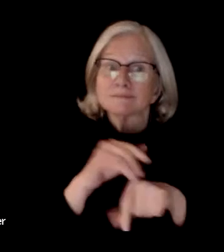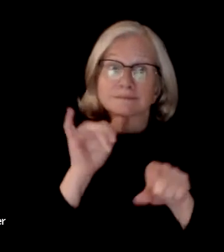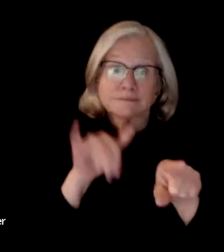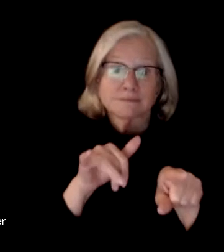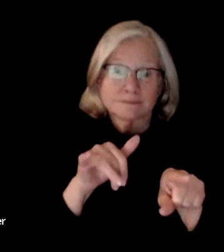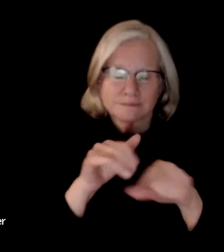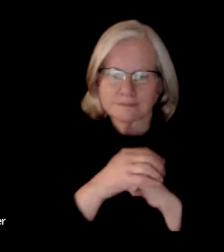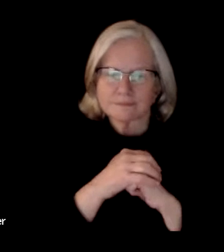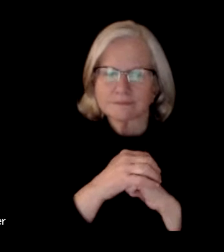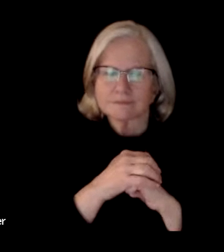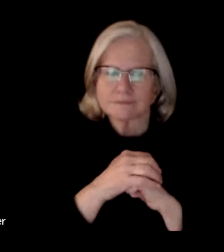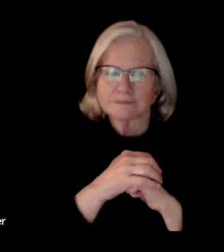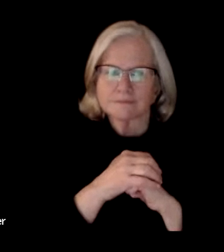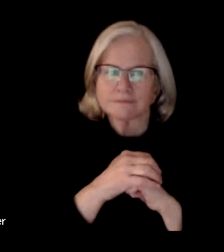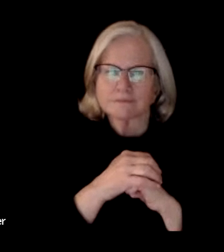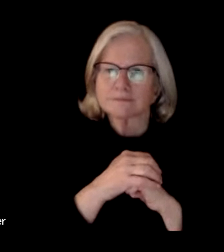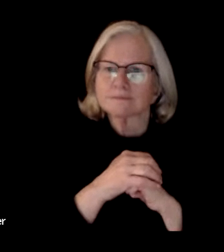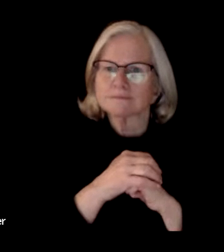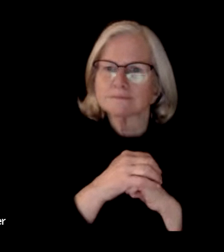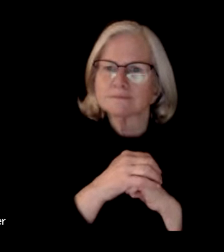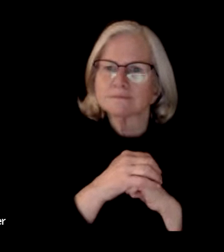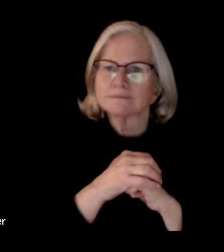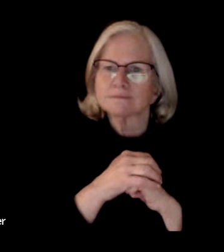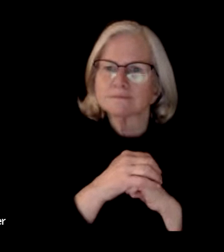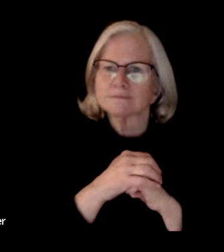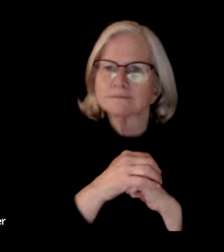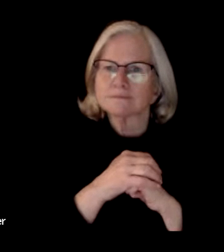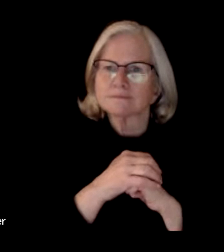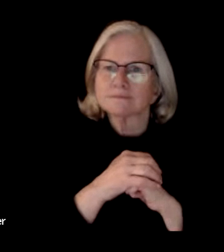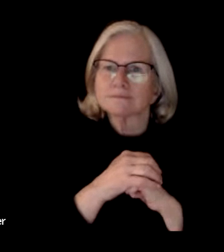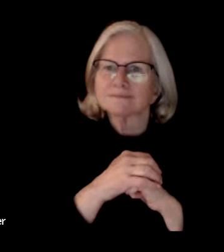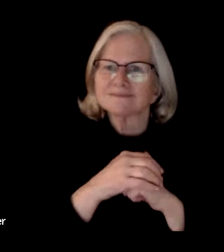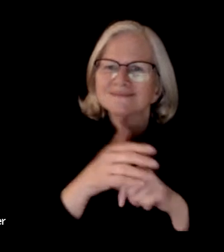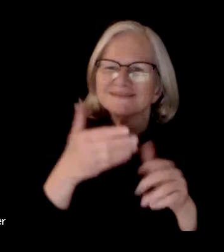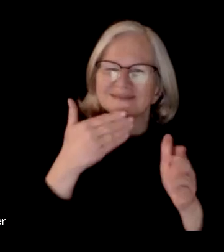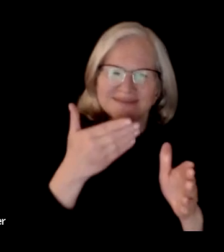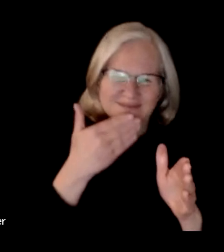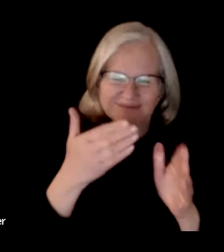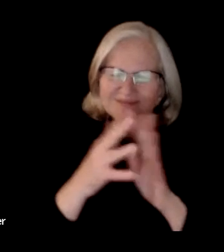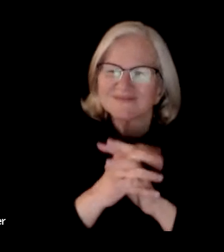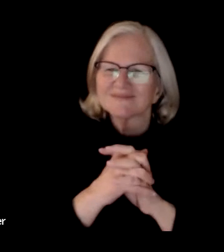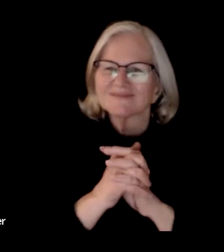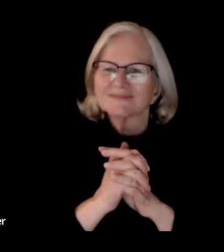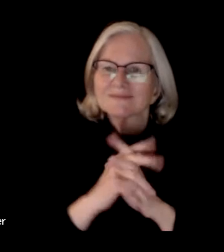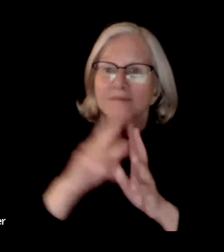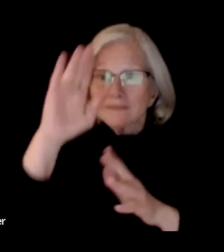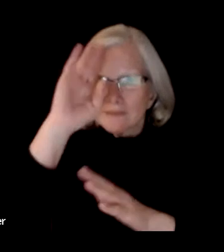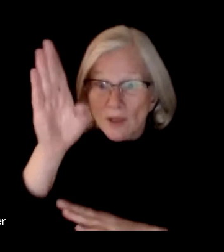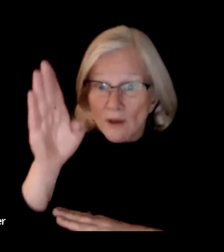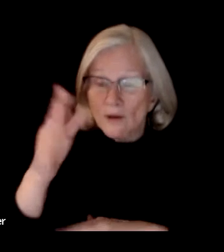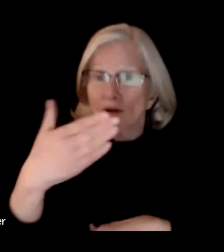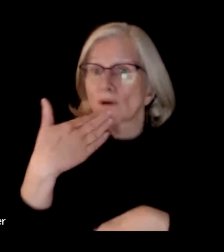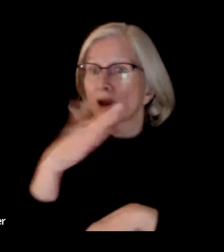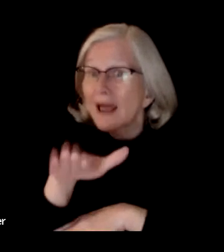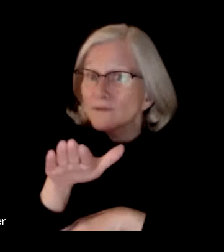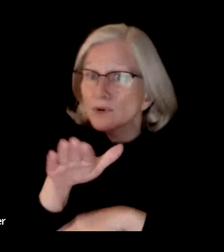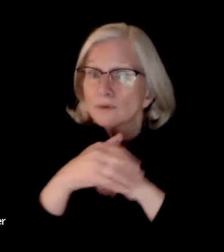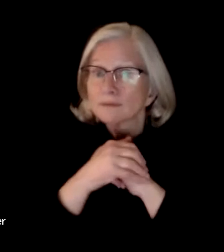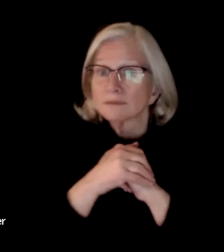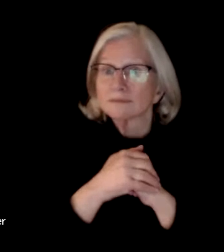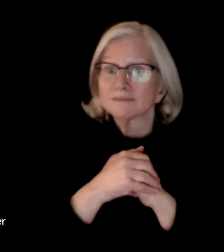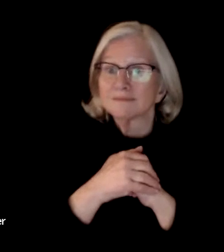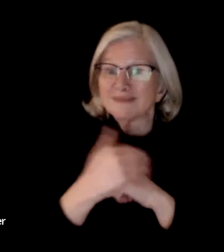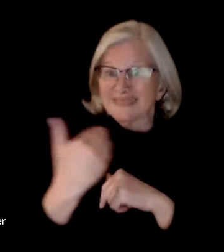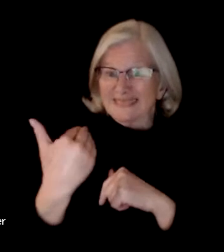Sarah, you're on mute if you're talking. Oh, thank you very much. Good afternoon, everybody. On Saturday, the Minnesota